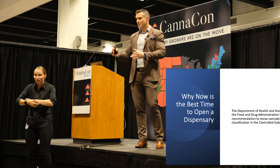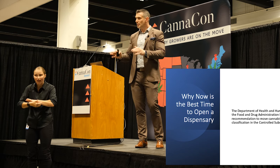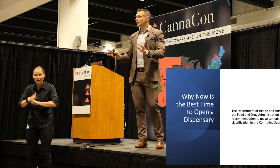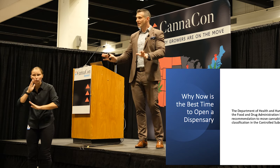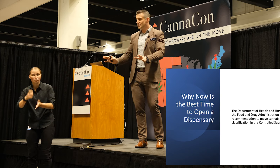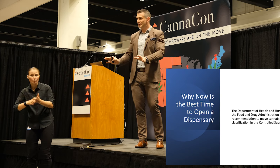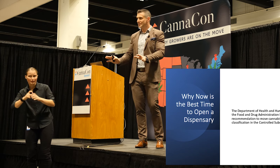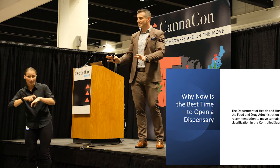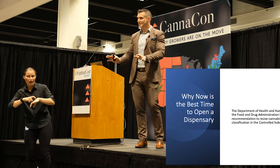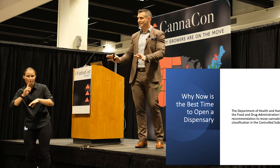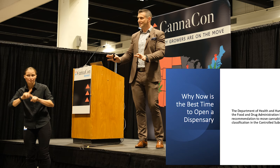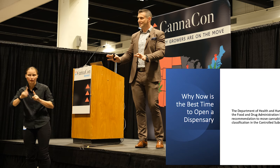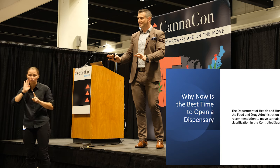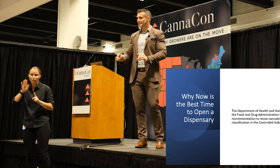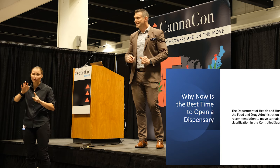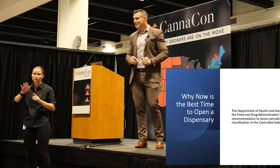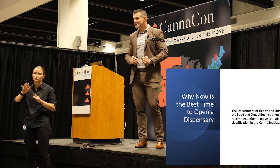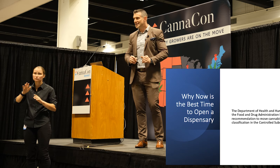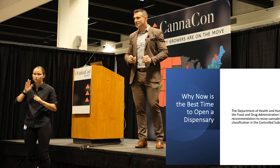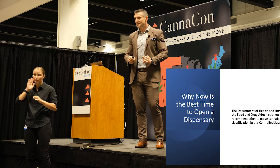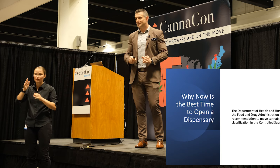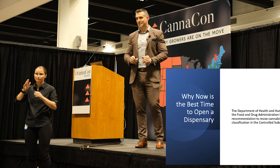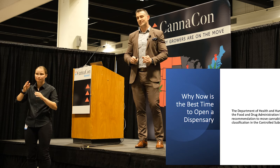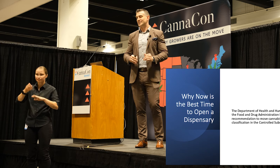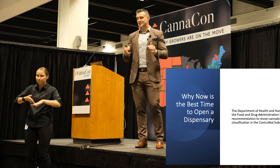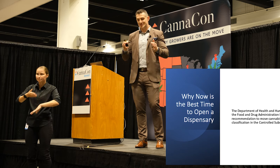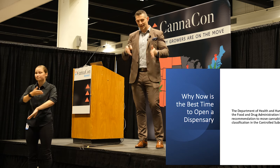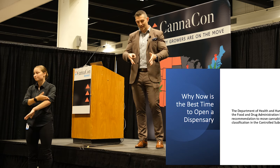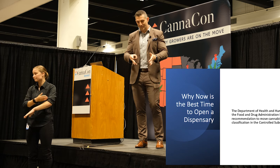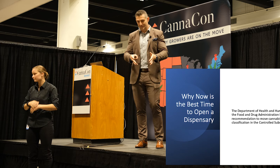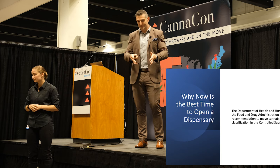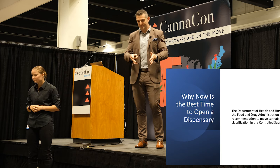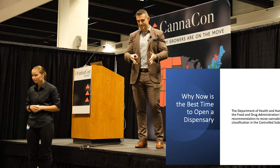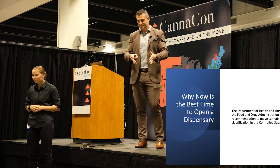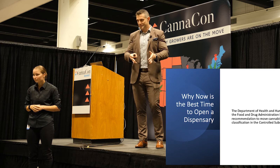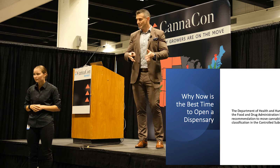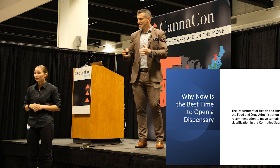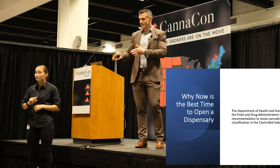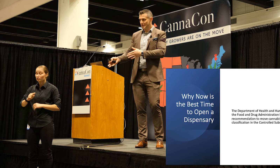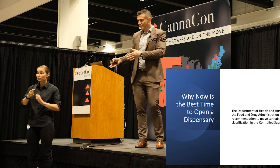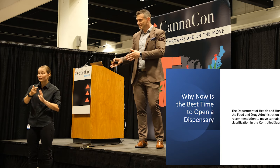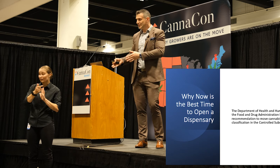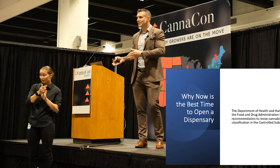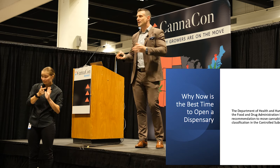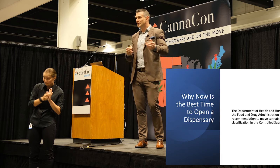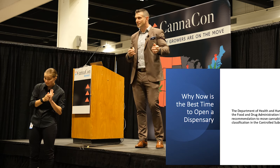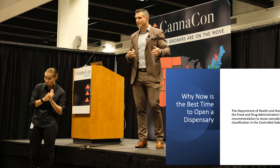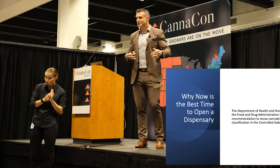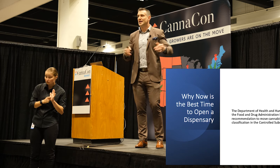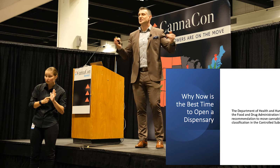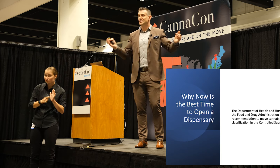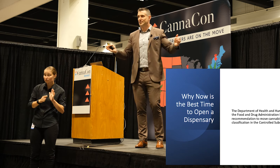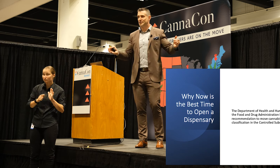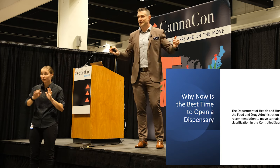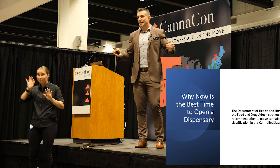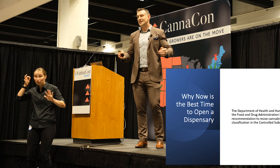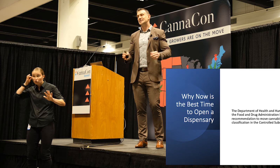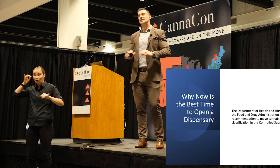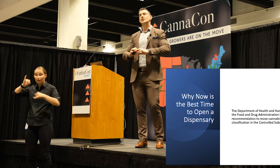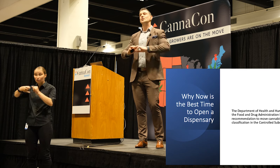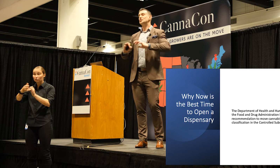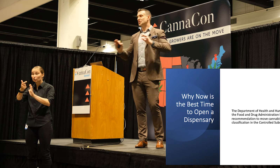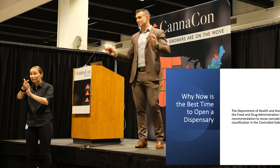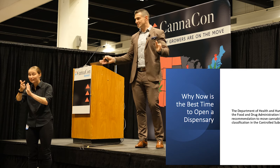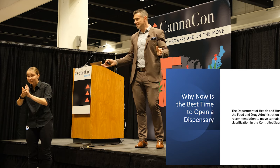but we will get there. Legalization, state level, municipal level, even federal level, international level,